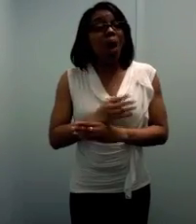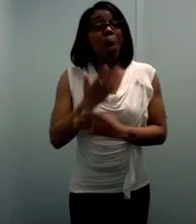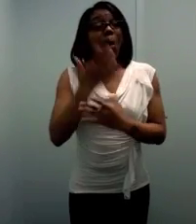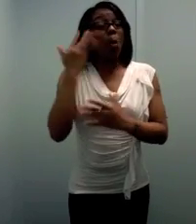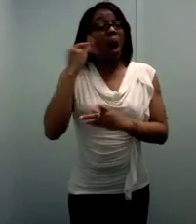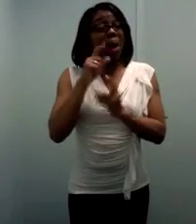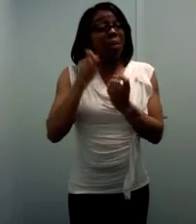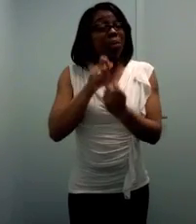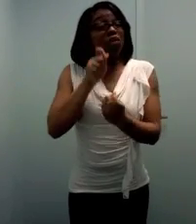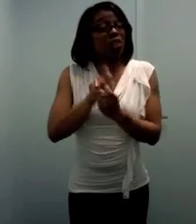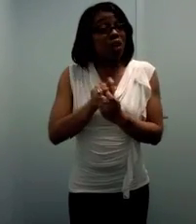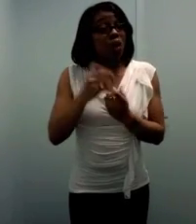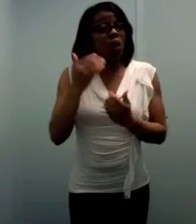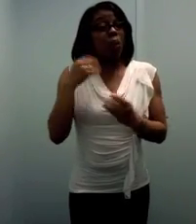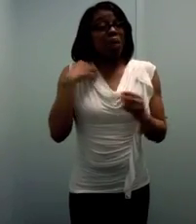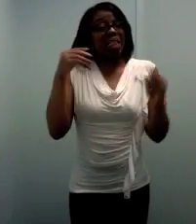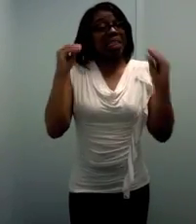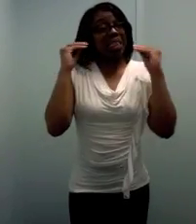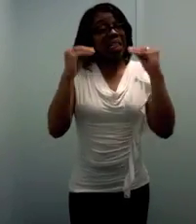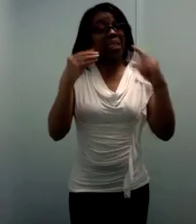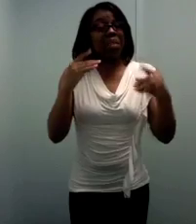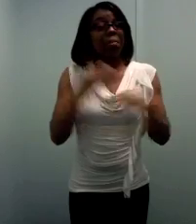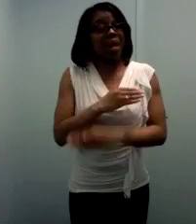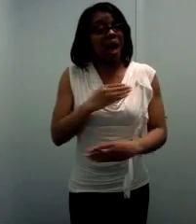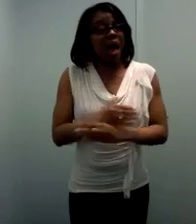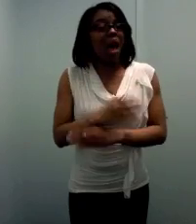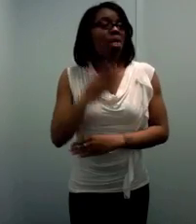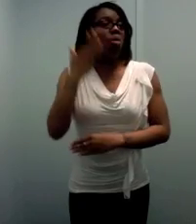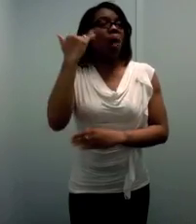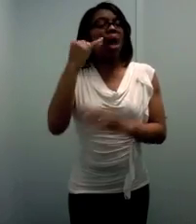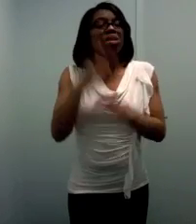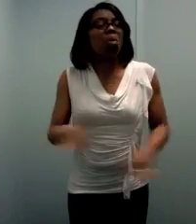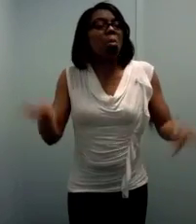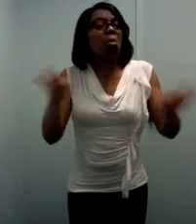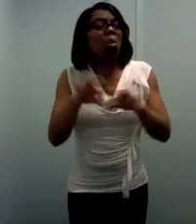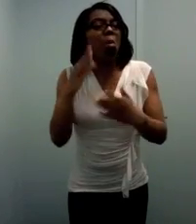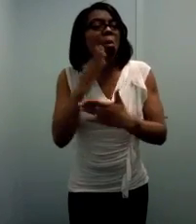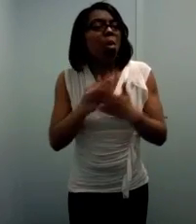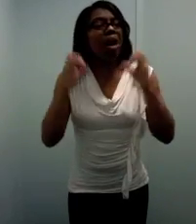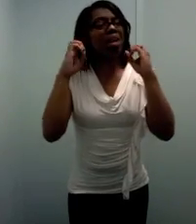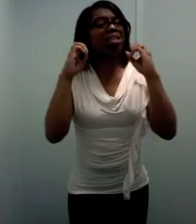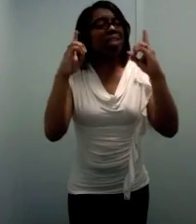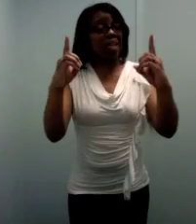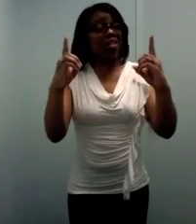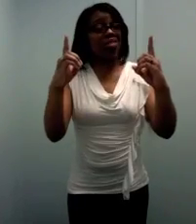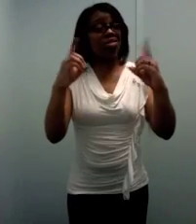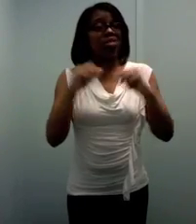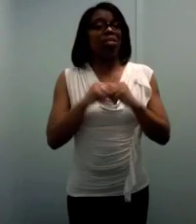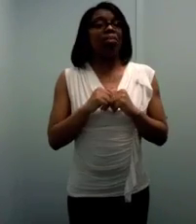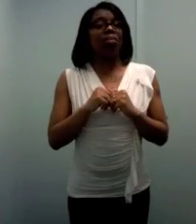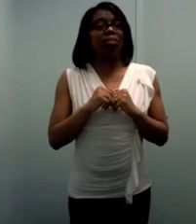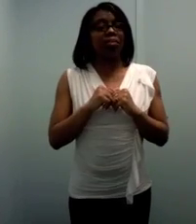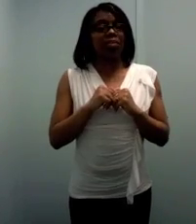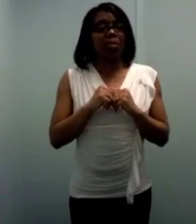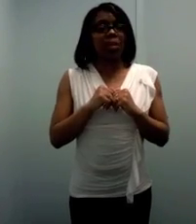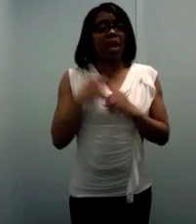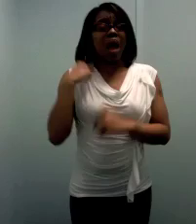And in general, why is it such an important part of education as a sort of compulsory subject? Well, I think there are about 3